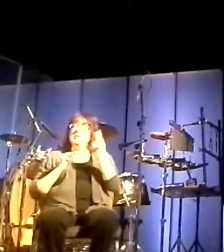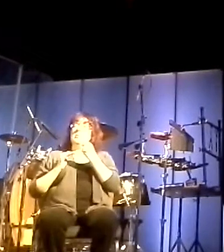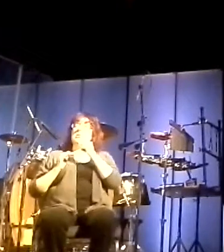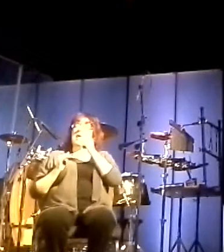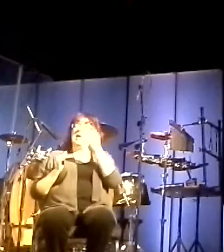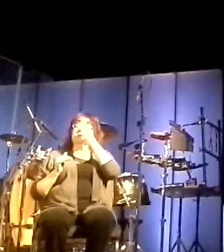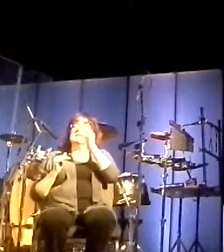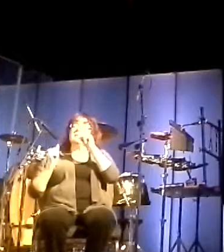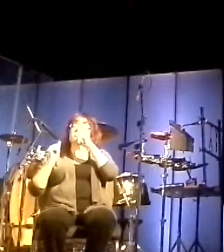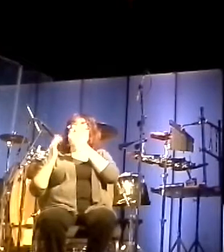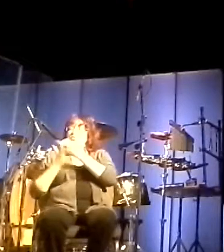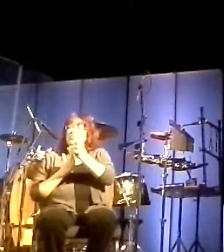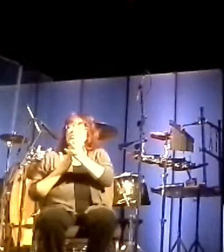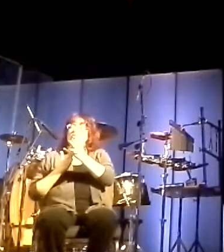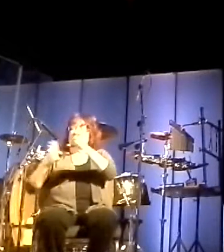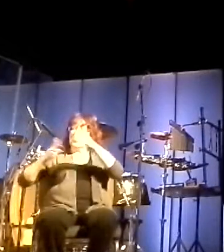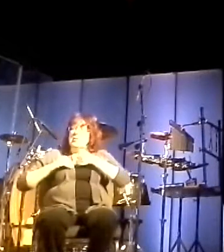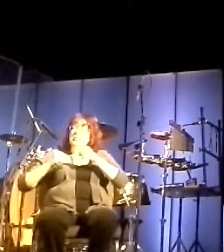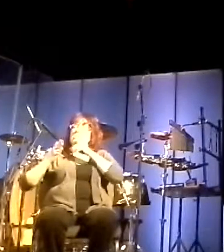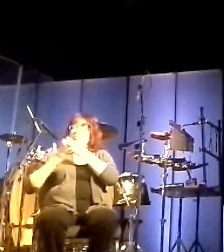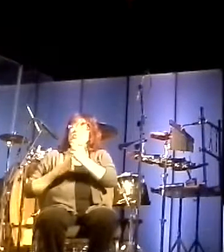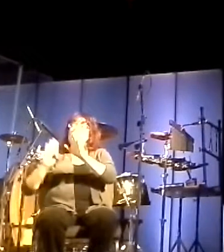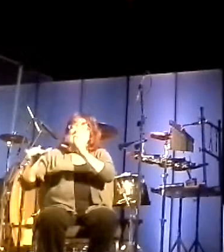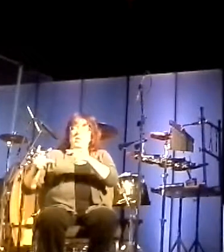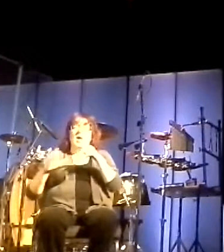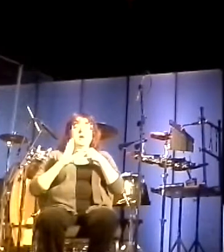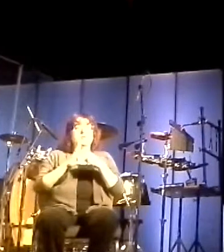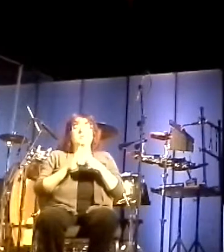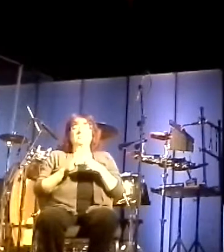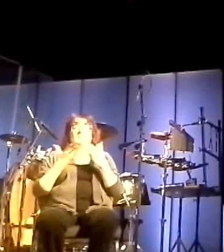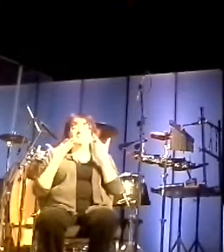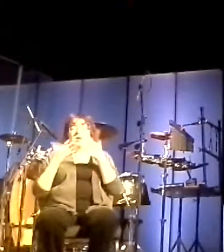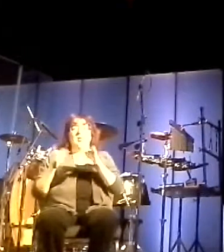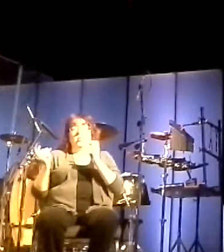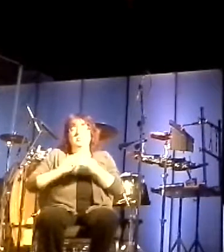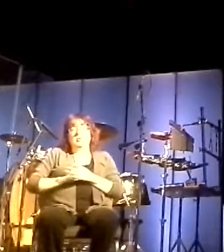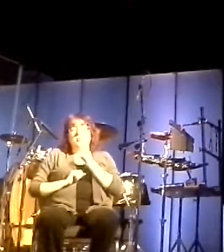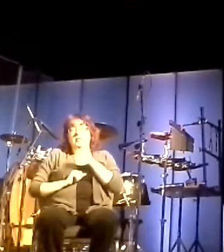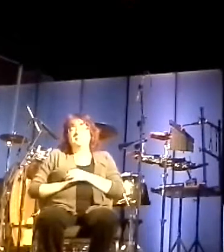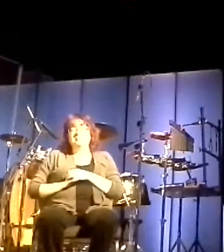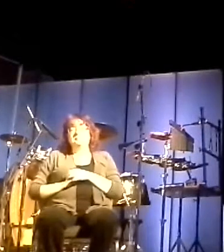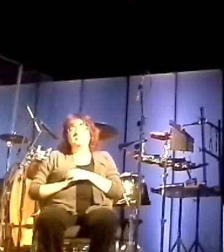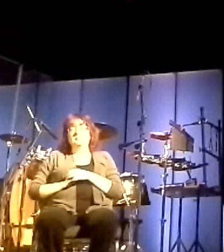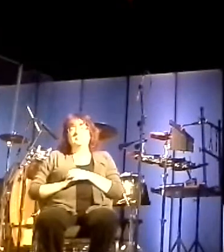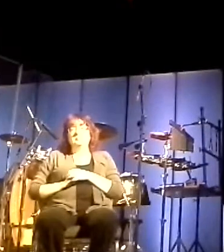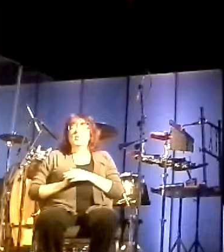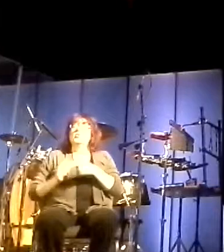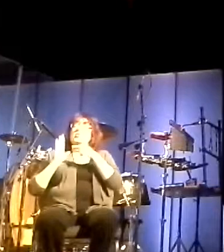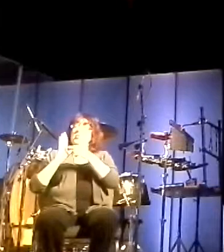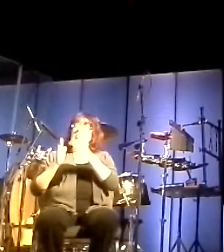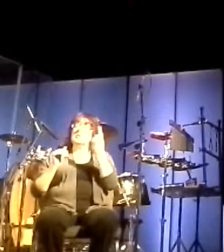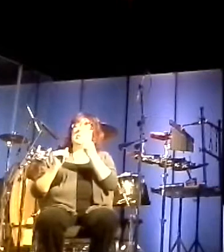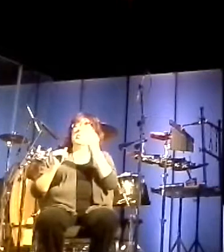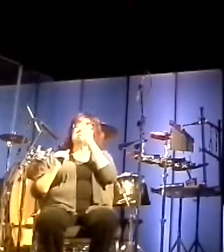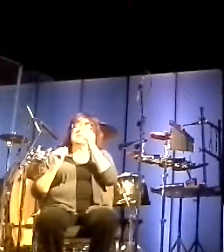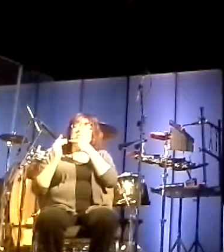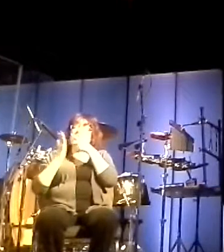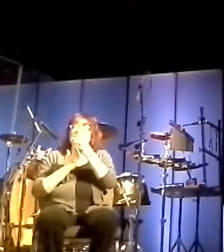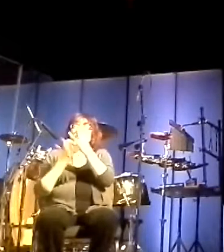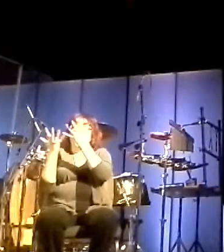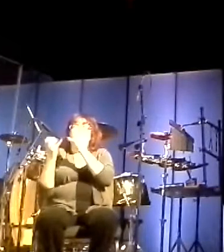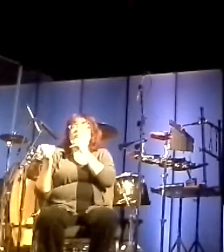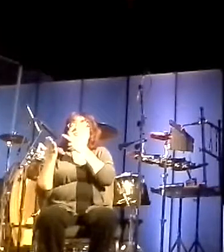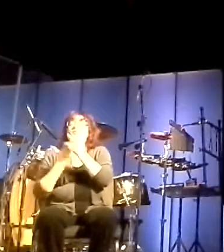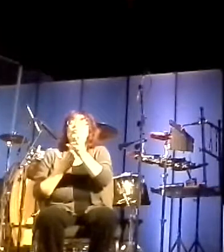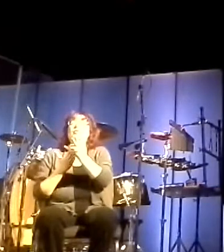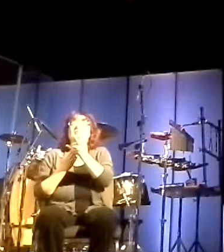who's not seeking truth and wanting to receive truth from others, I'll show you somebody who doesn't really want to change. If you show me somebody who is seeking truth and longing for